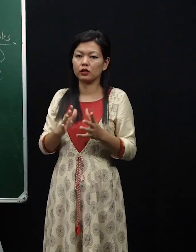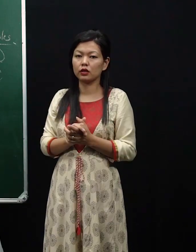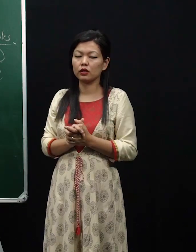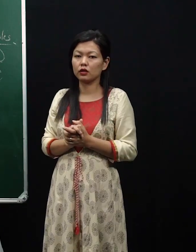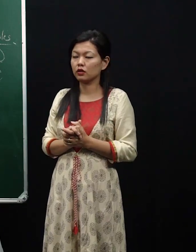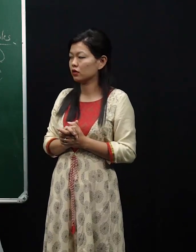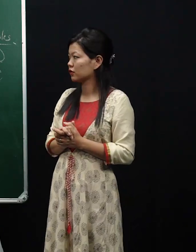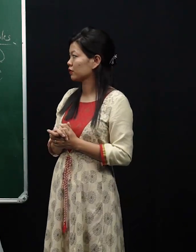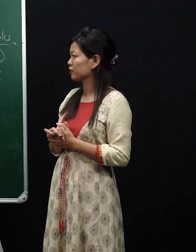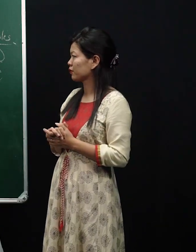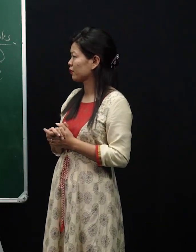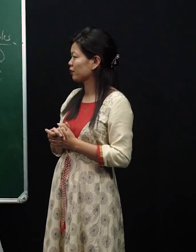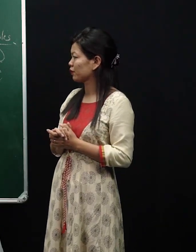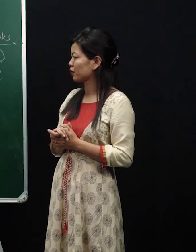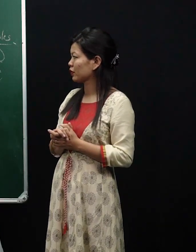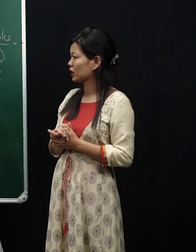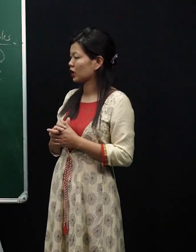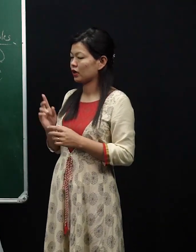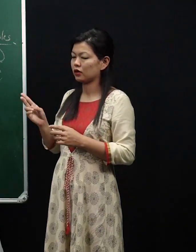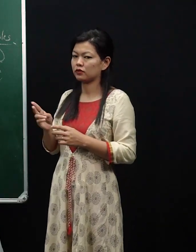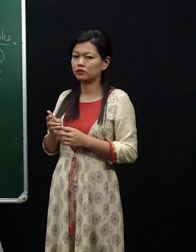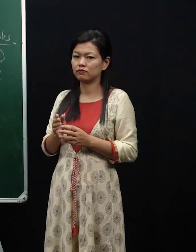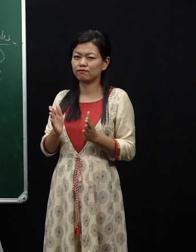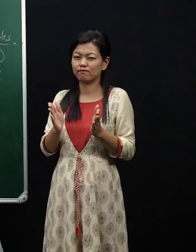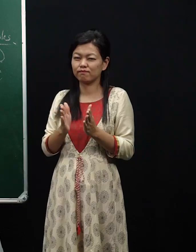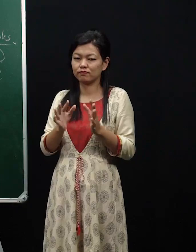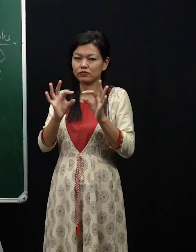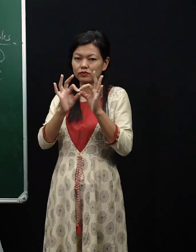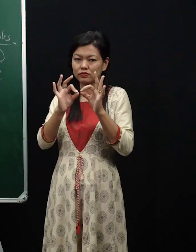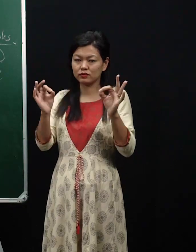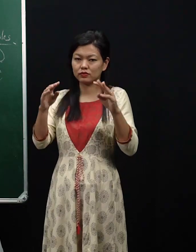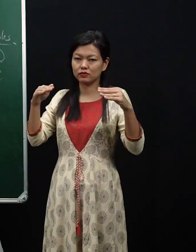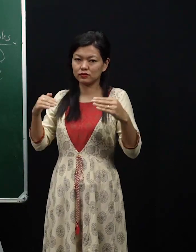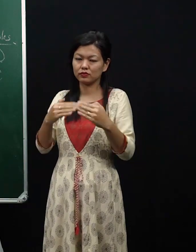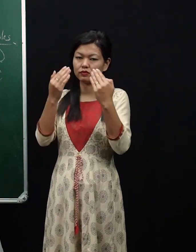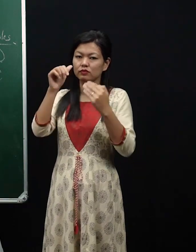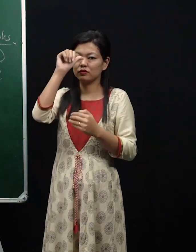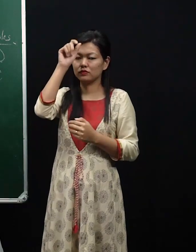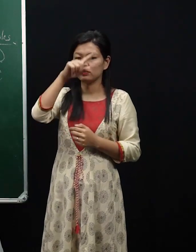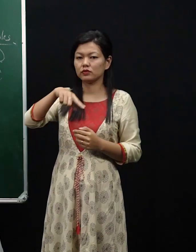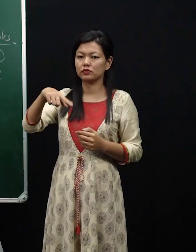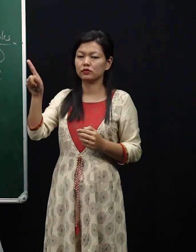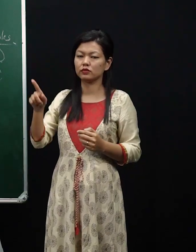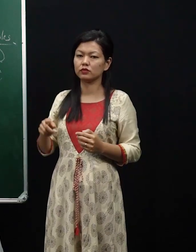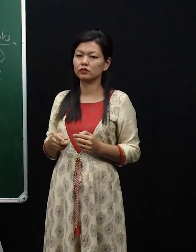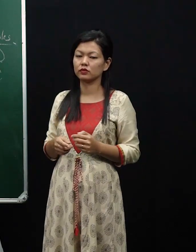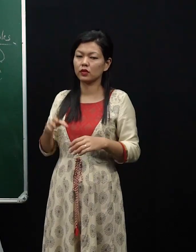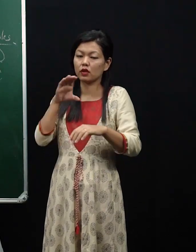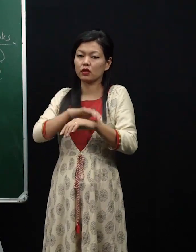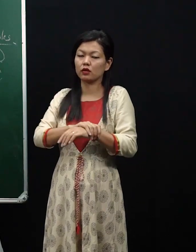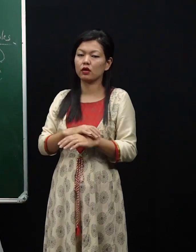okay. So now this is like a small introduction, okay, about like India, okay. Now let's start with